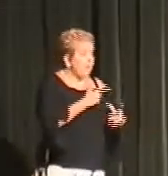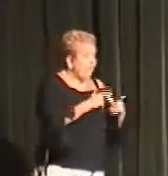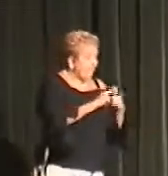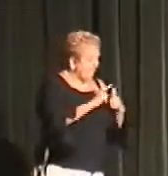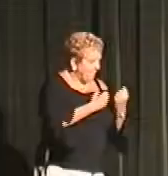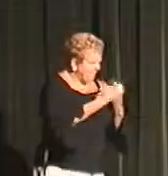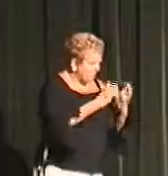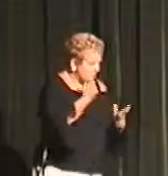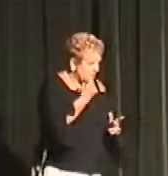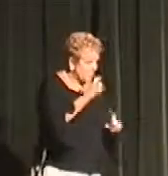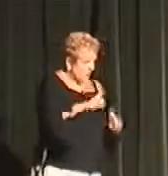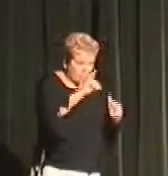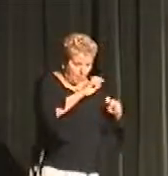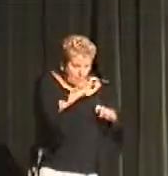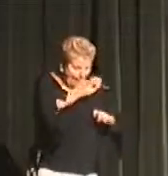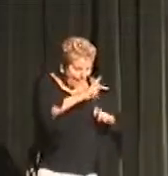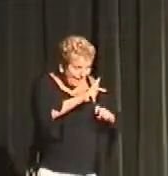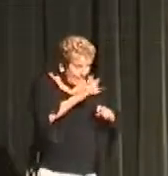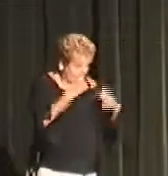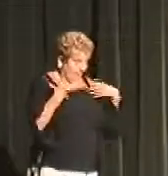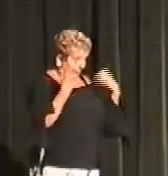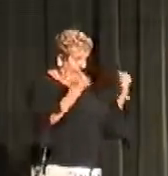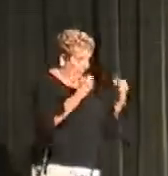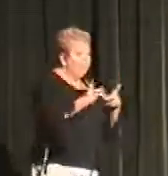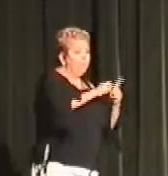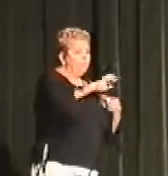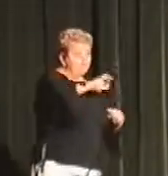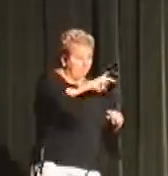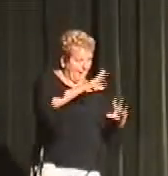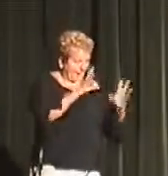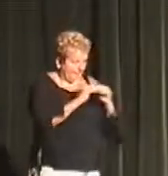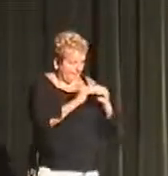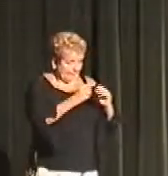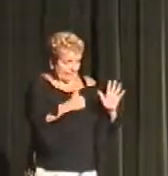know. I mean, I had to go, you know.